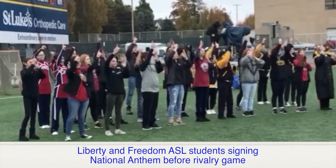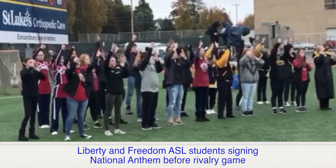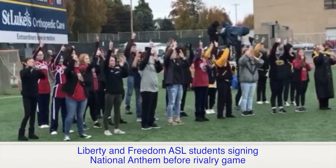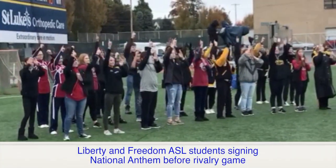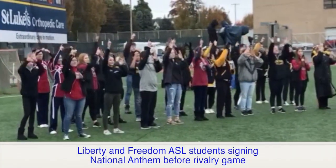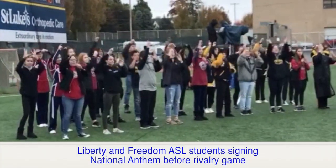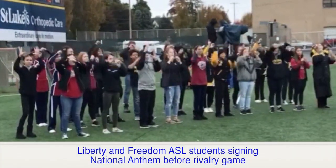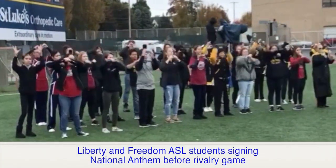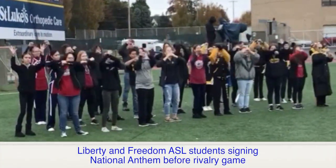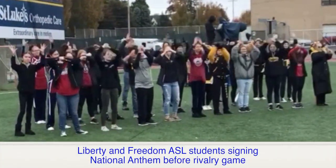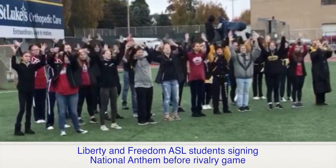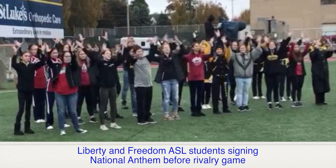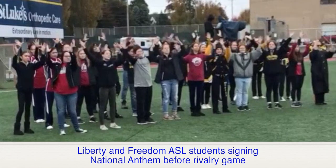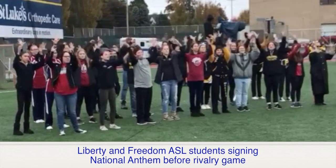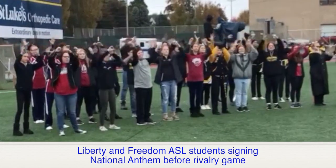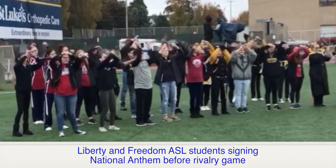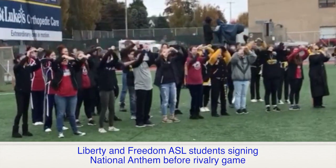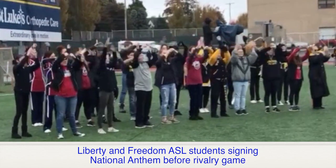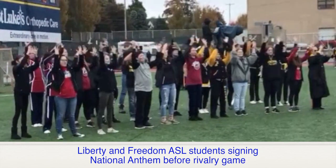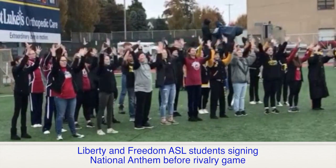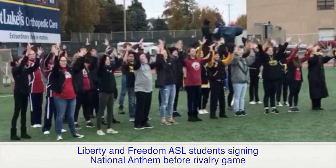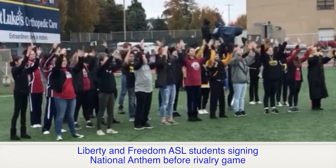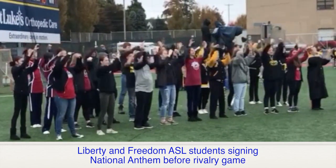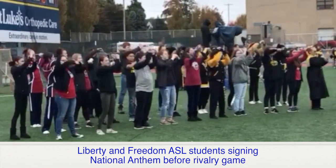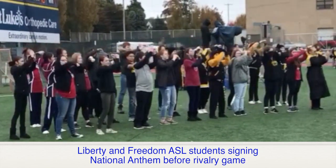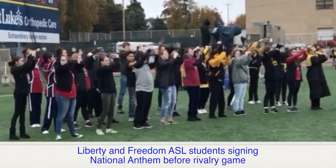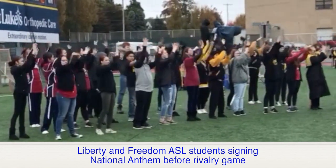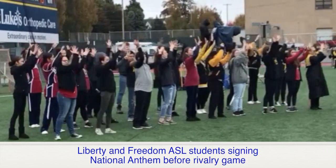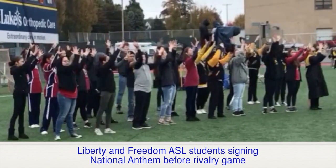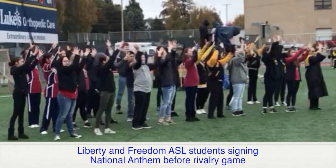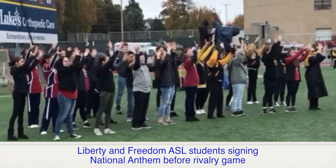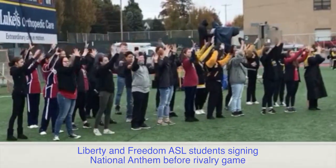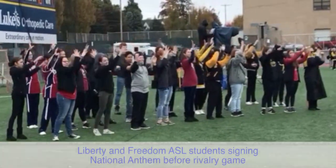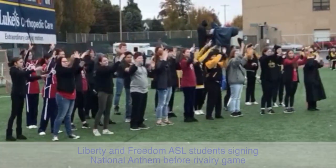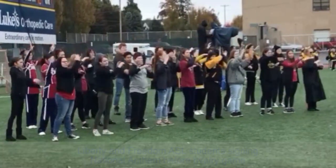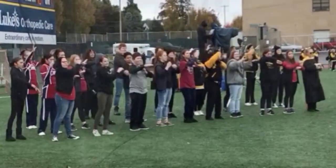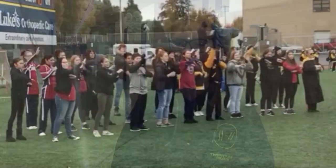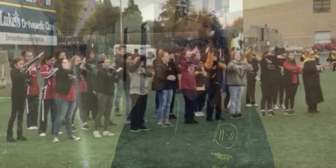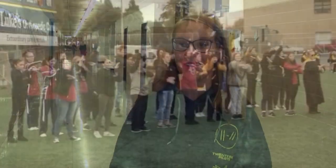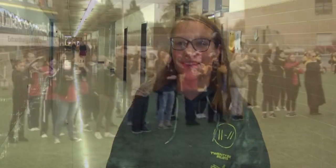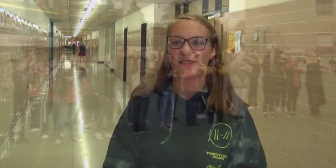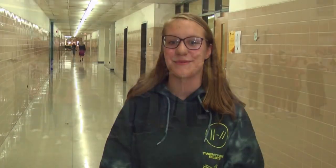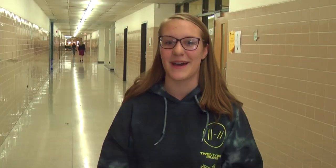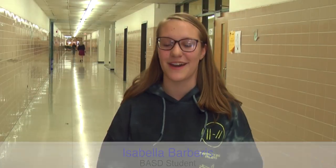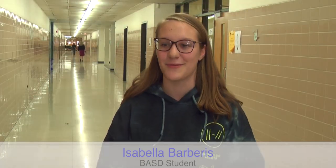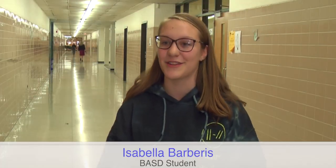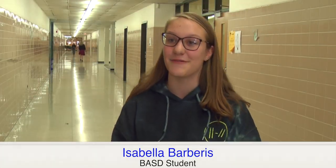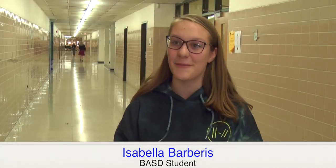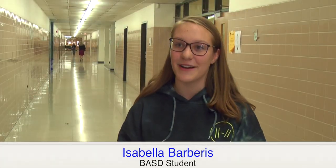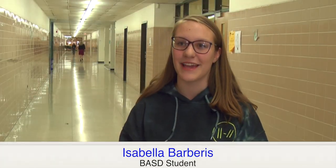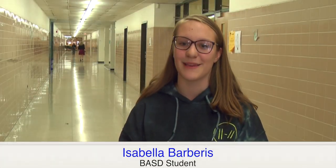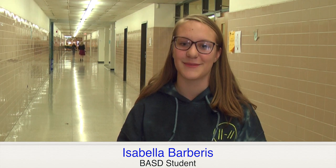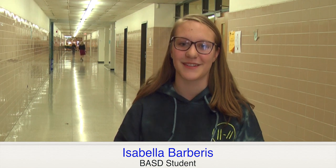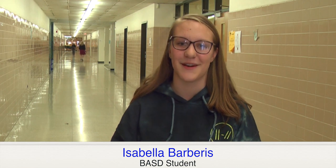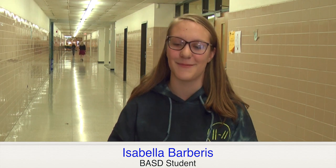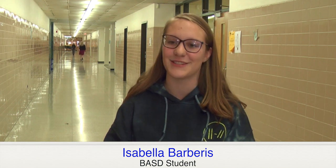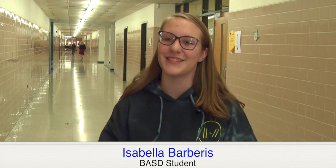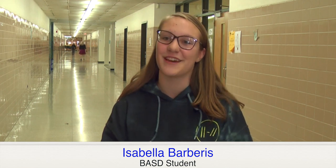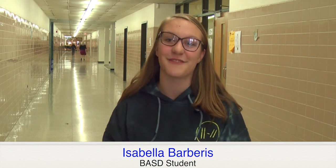are going to stick with me for a while and there was just so many fun times we had like when I signed the national anthem at one of the football games a bunch of the deaf